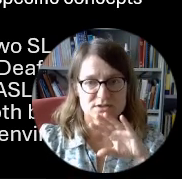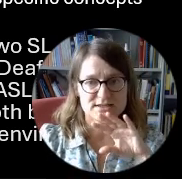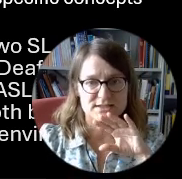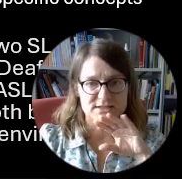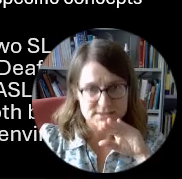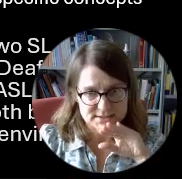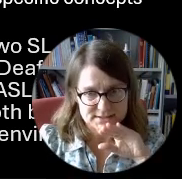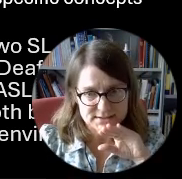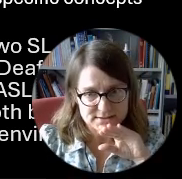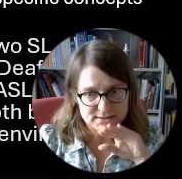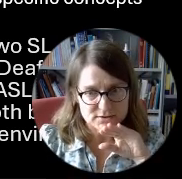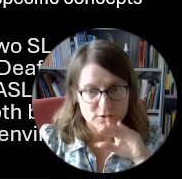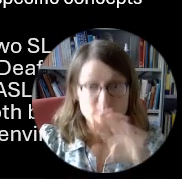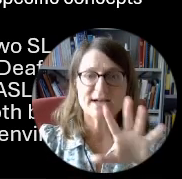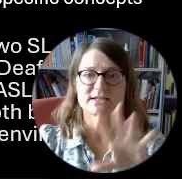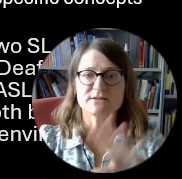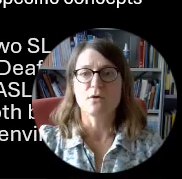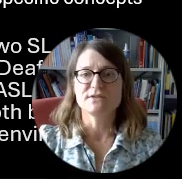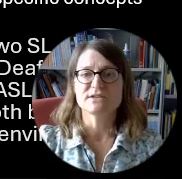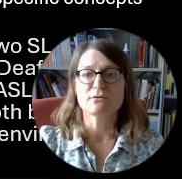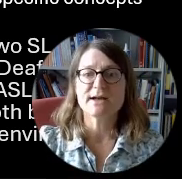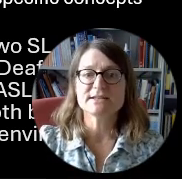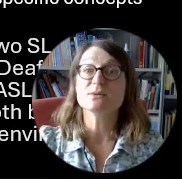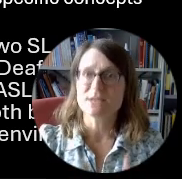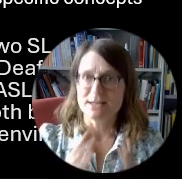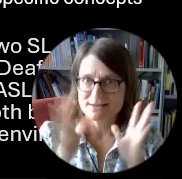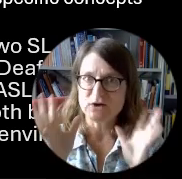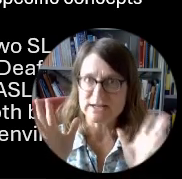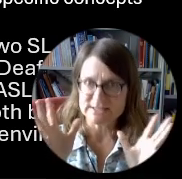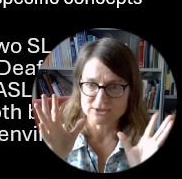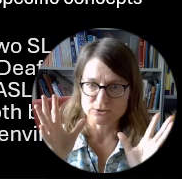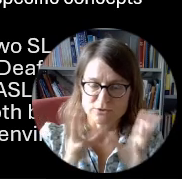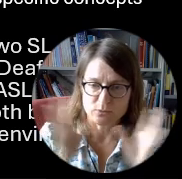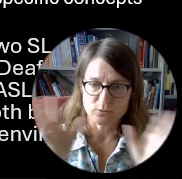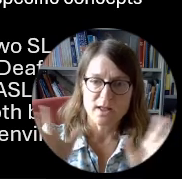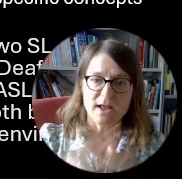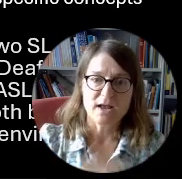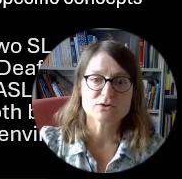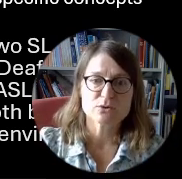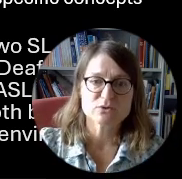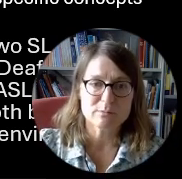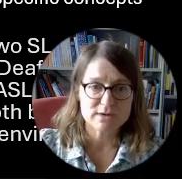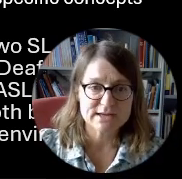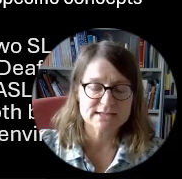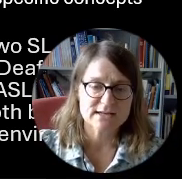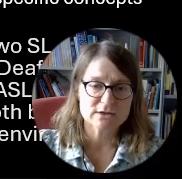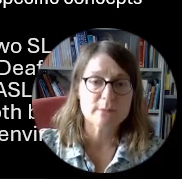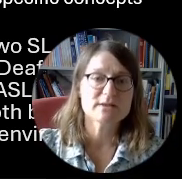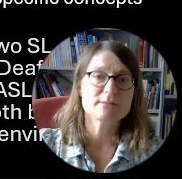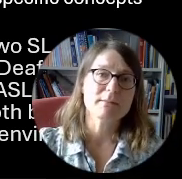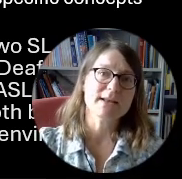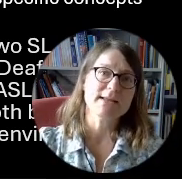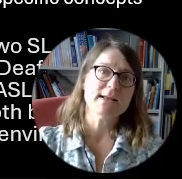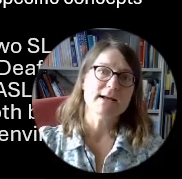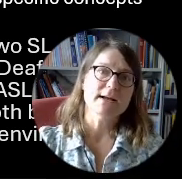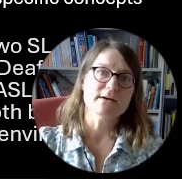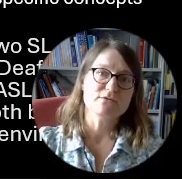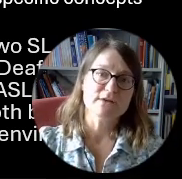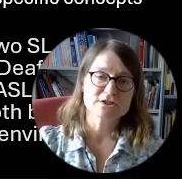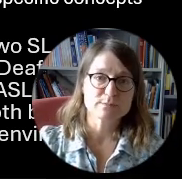was the objective of this variety was clearly transnational. So it was also embraced and adopted by